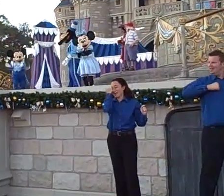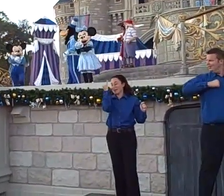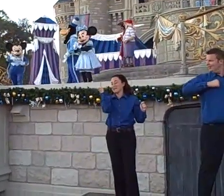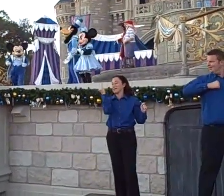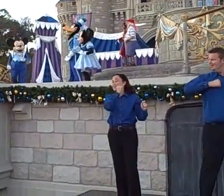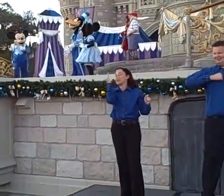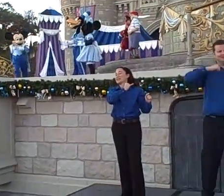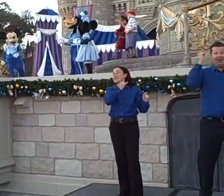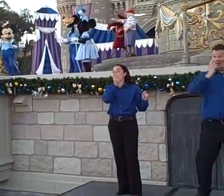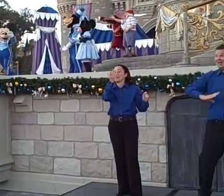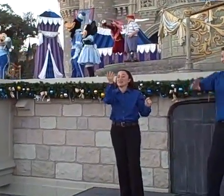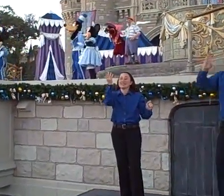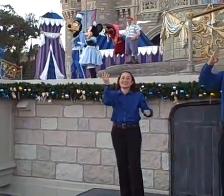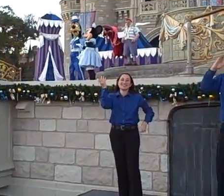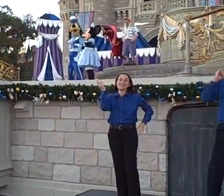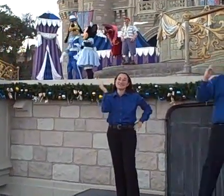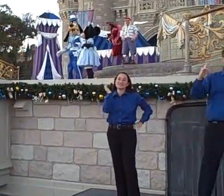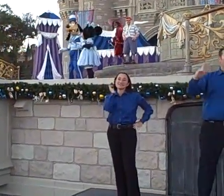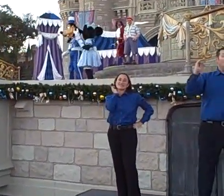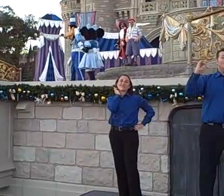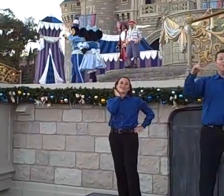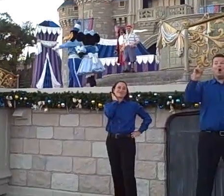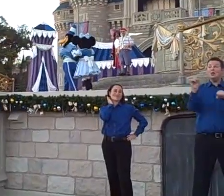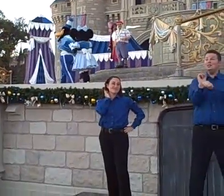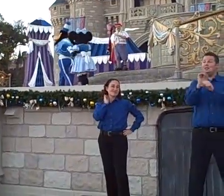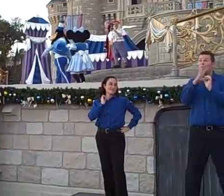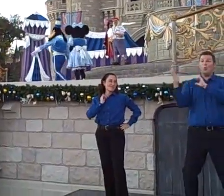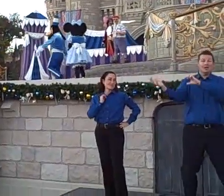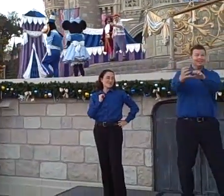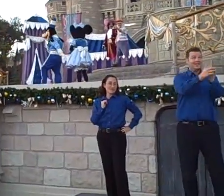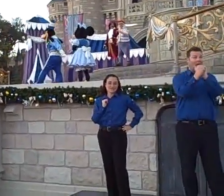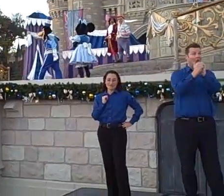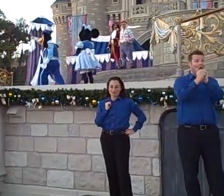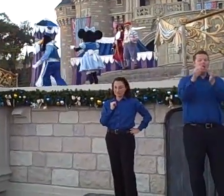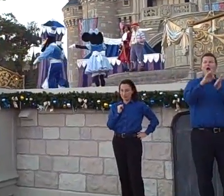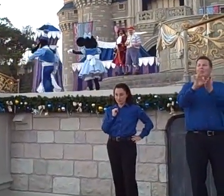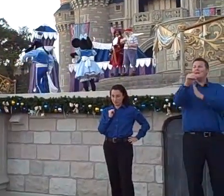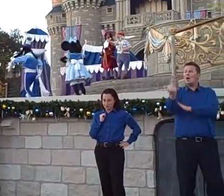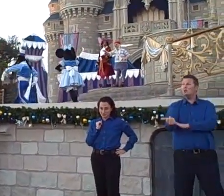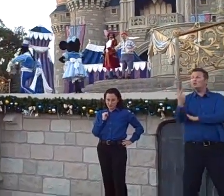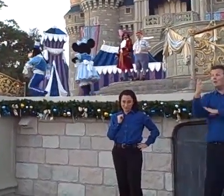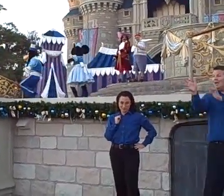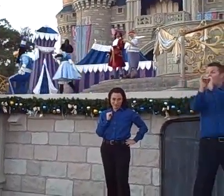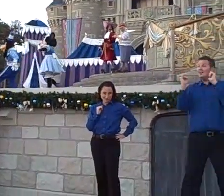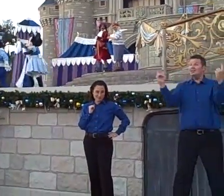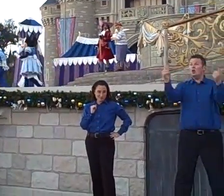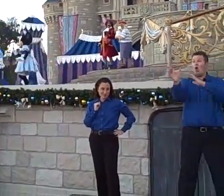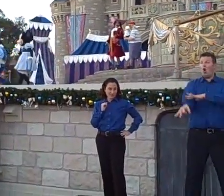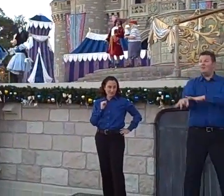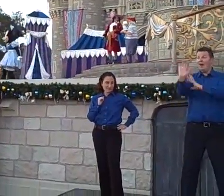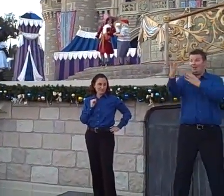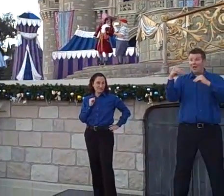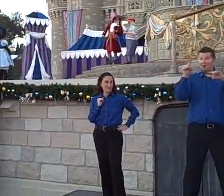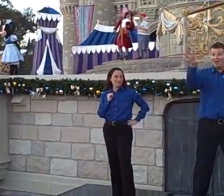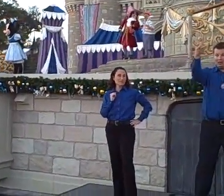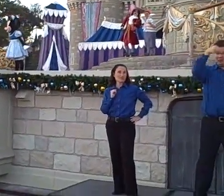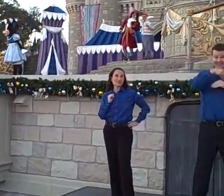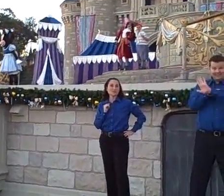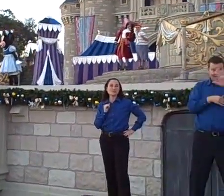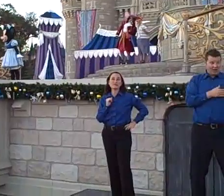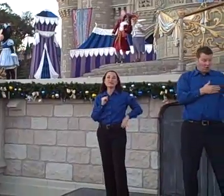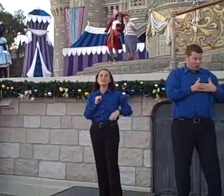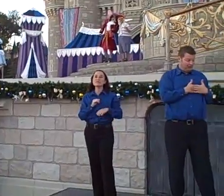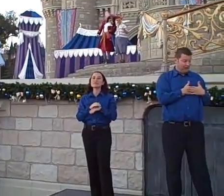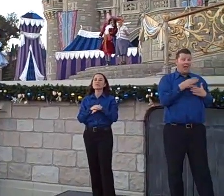Oh, this is priceless. Listen, everybody. We all need to work together. On the count of three, let's all find the